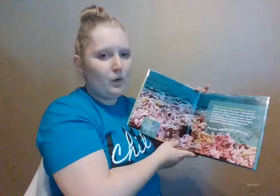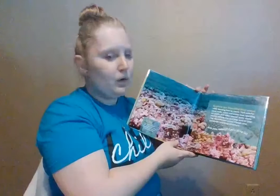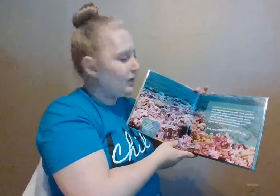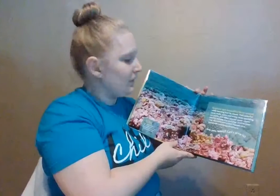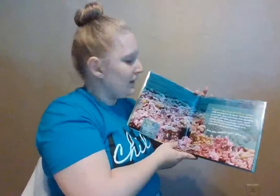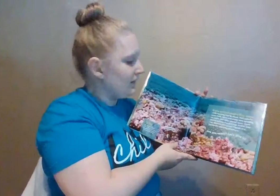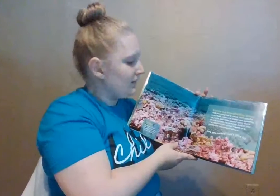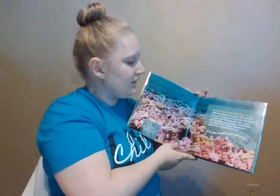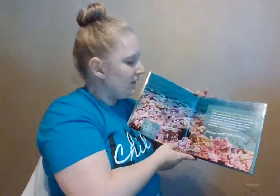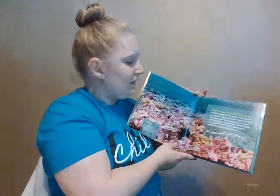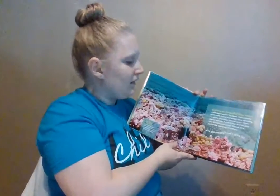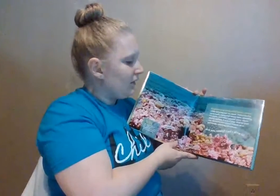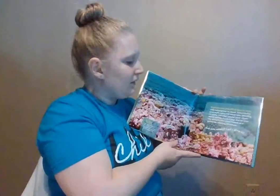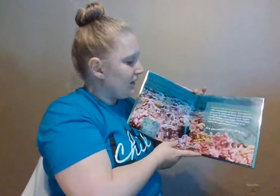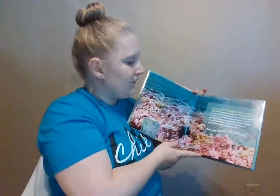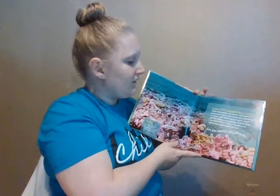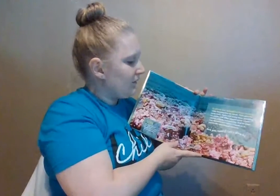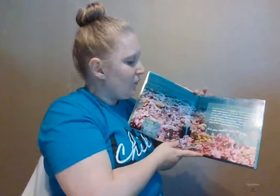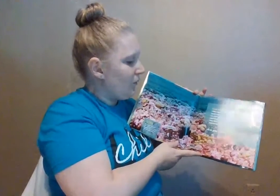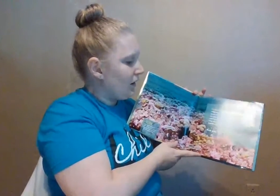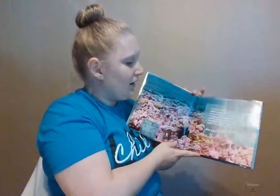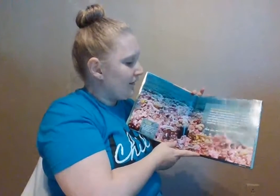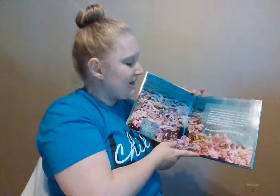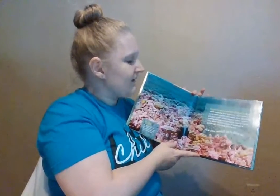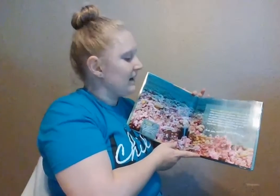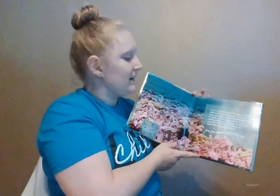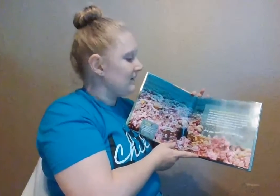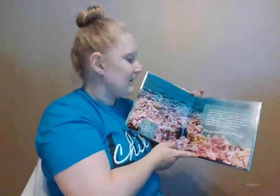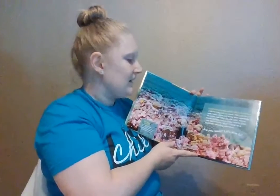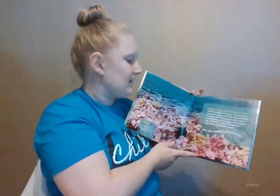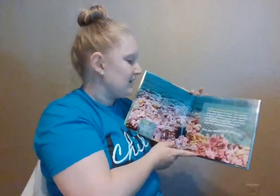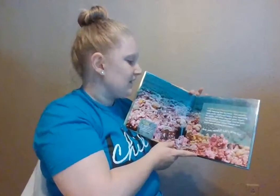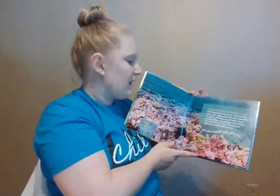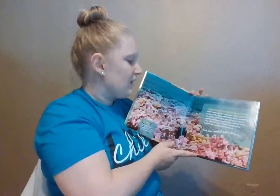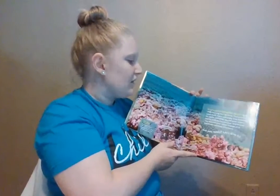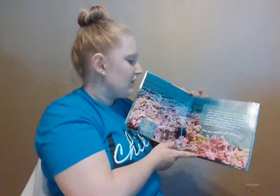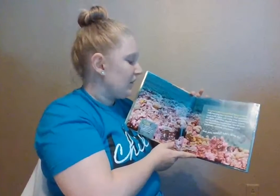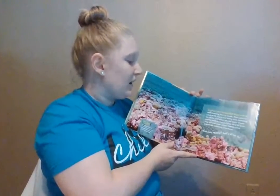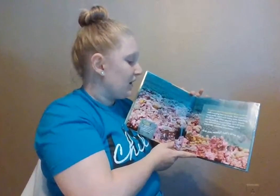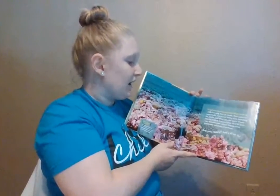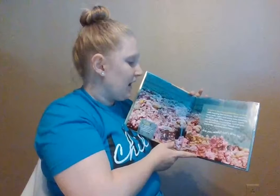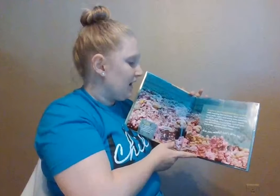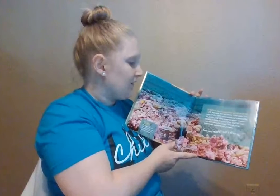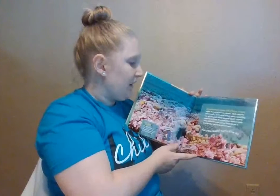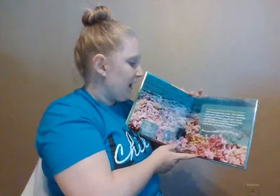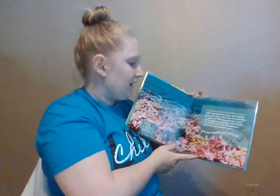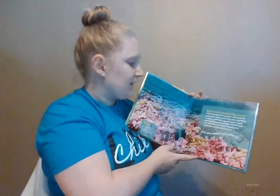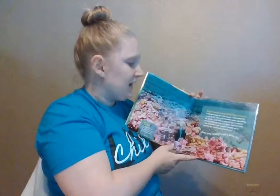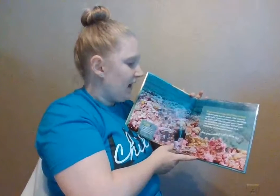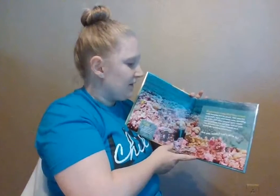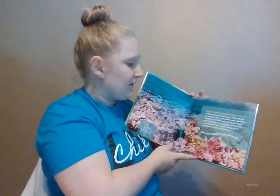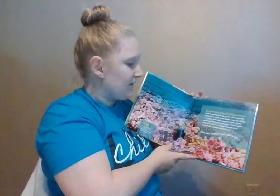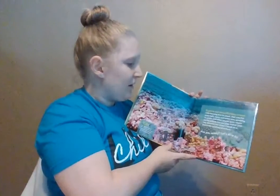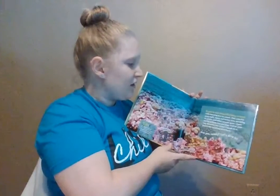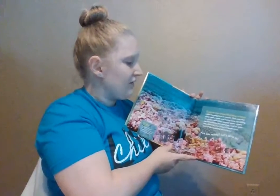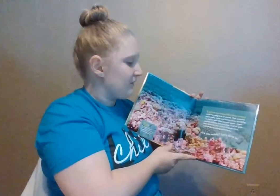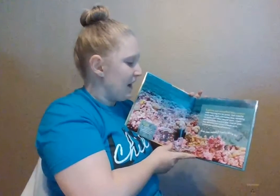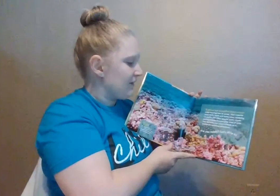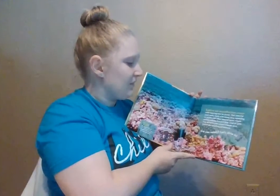coral reefs, warm and sunny seas, sparkling ice packs, and other special spots where